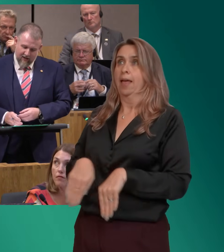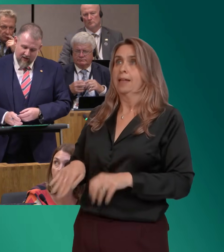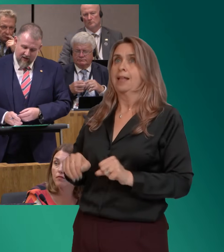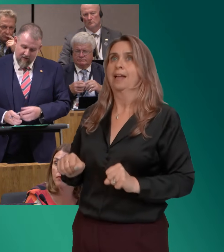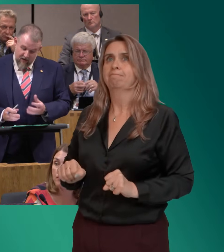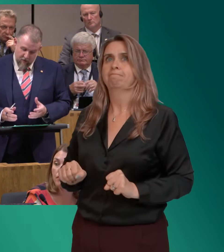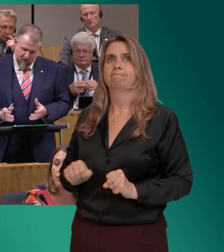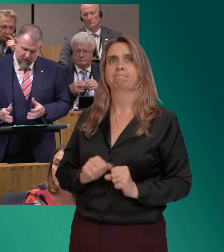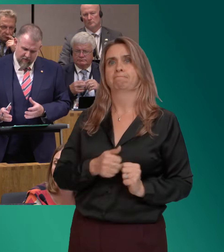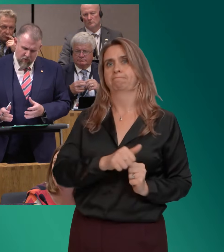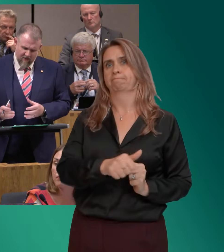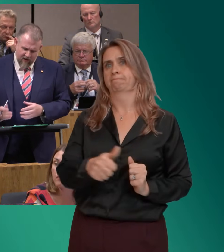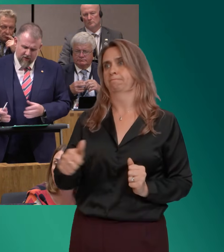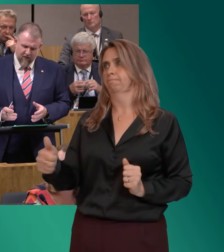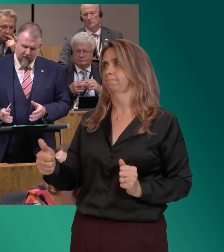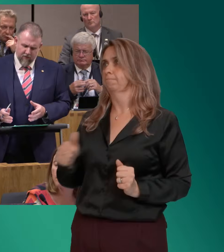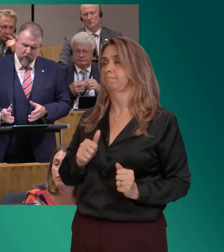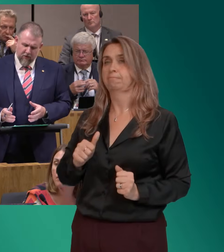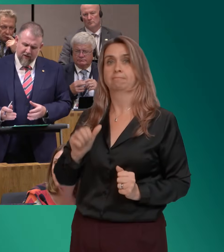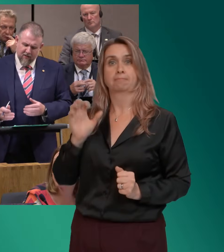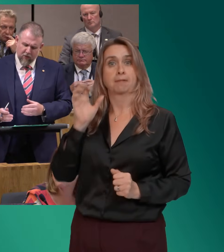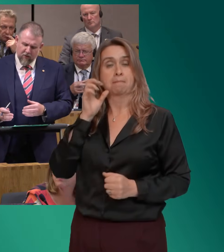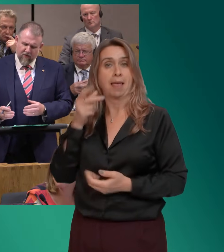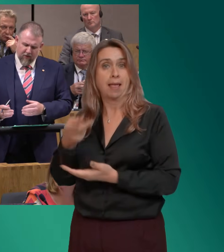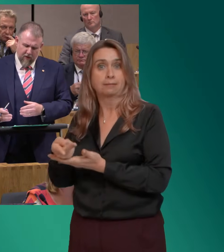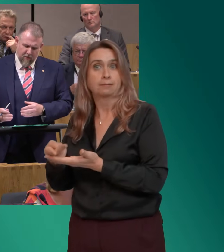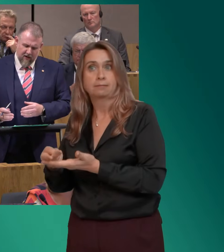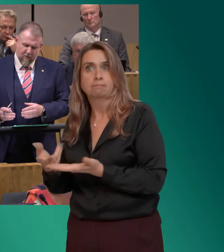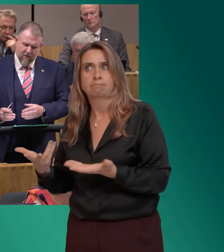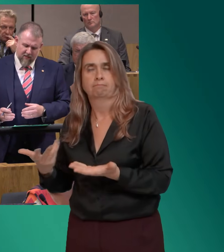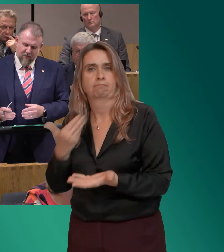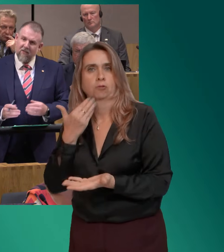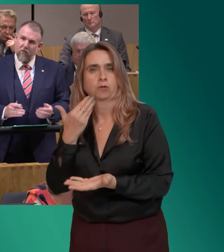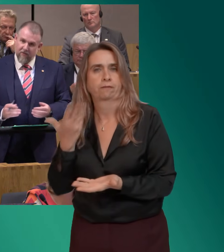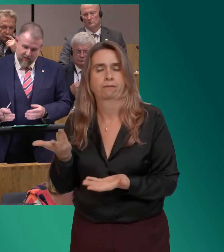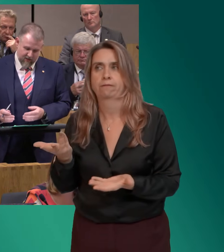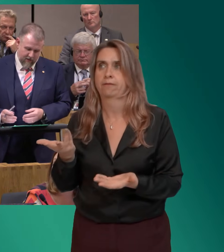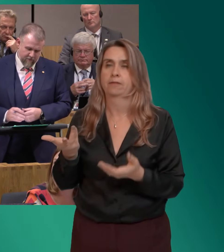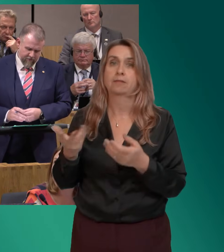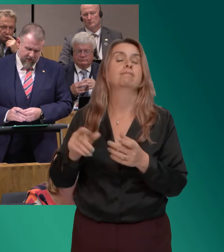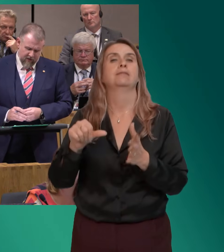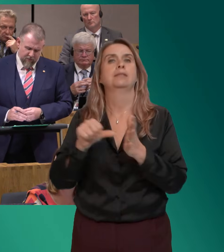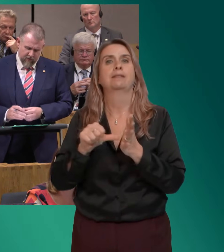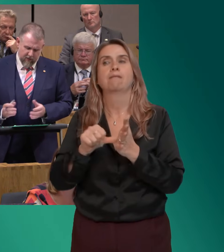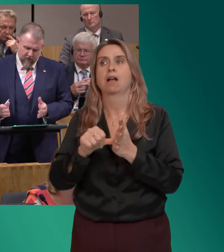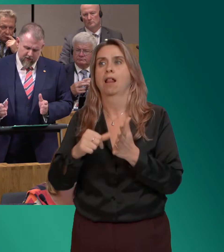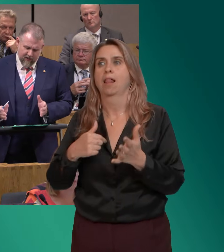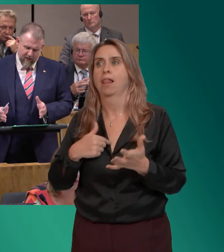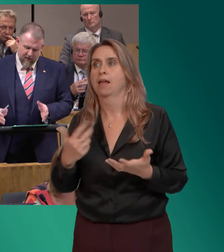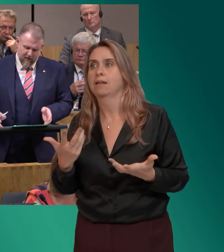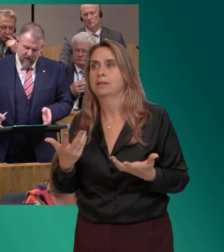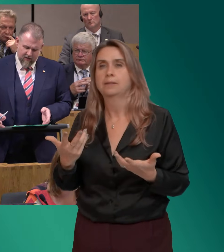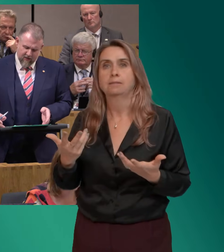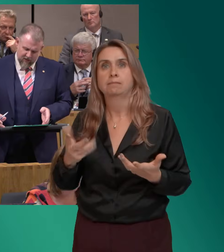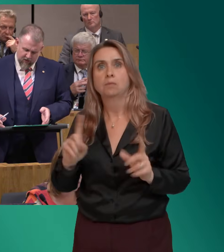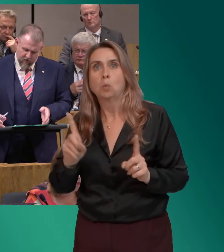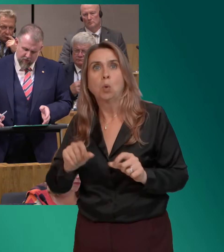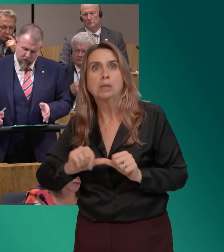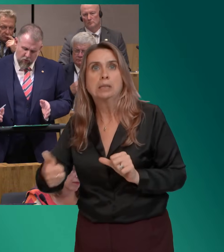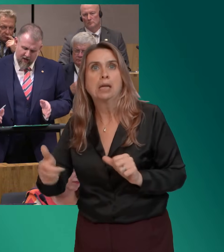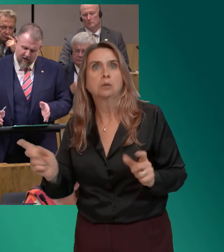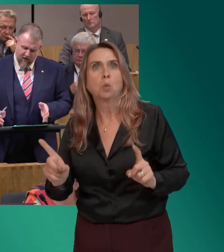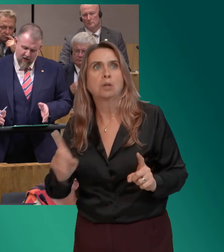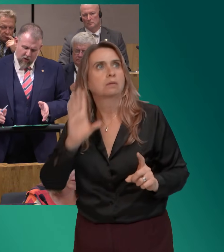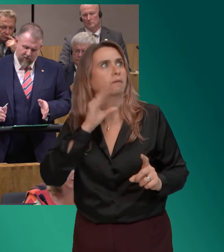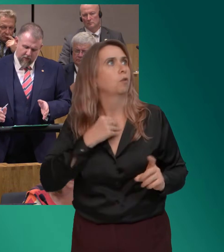capacity, pressure in terms of beds. And for me, the hardest thing to deal with was the difficulty in communication in terms of what's going to happen next. So,